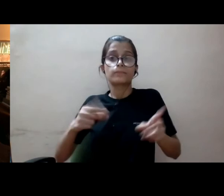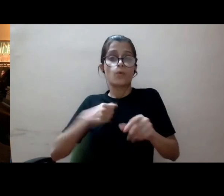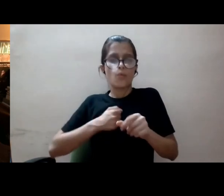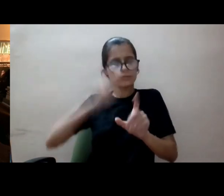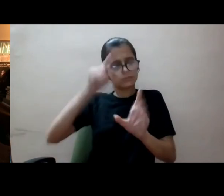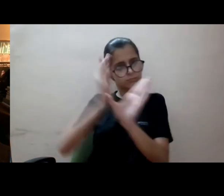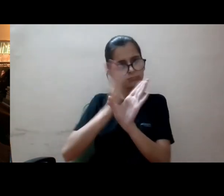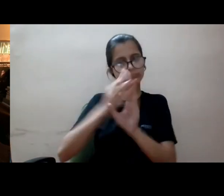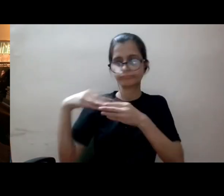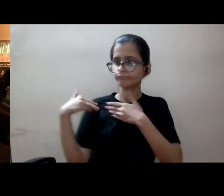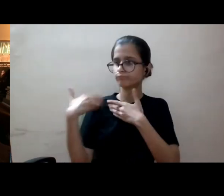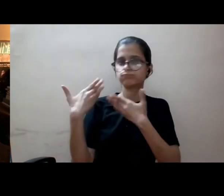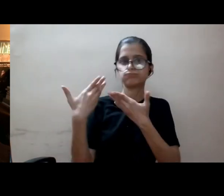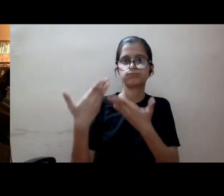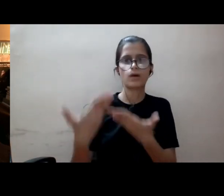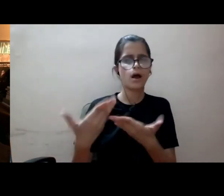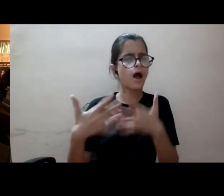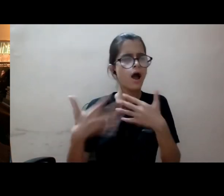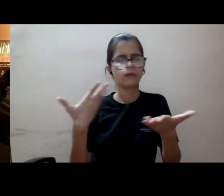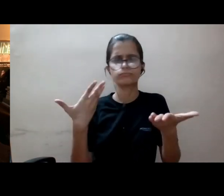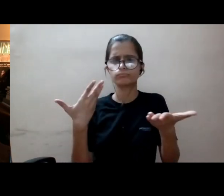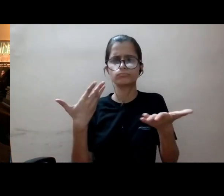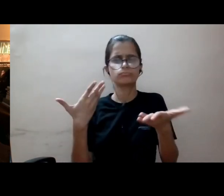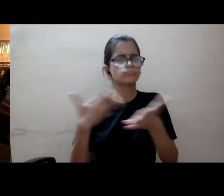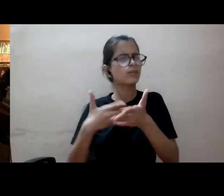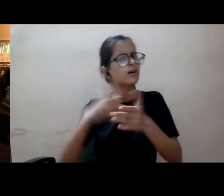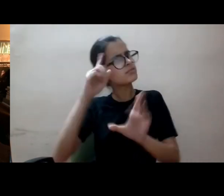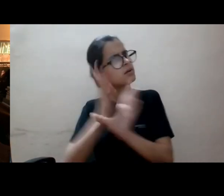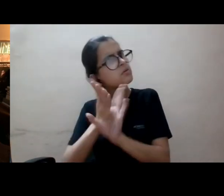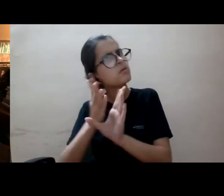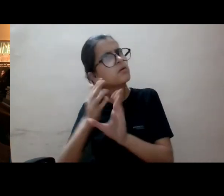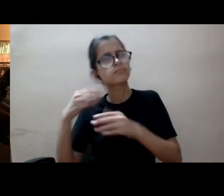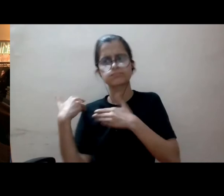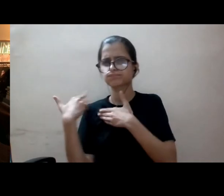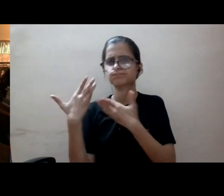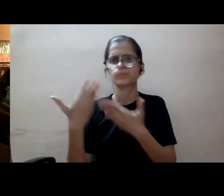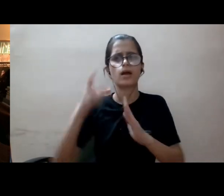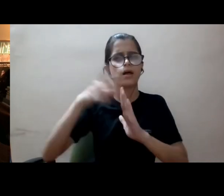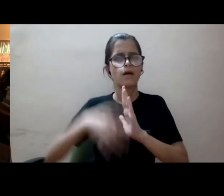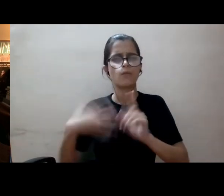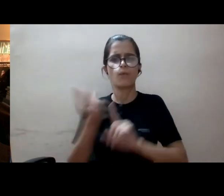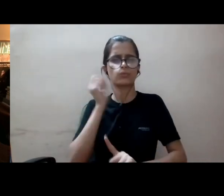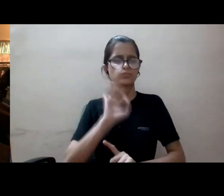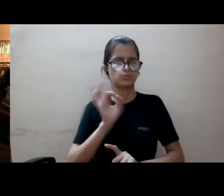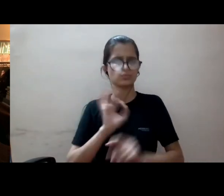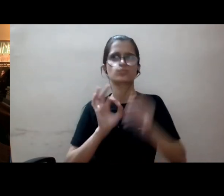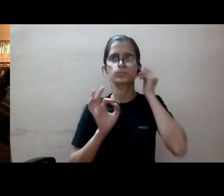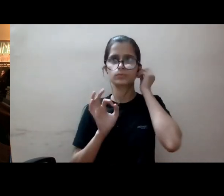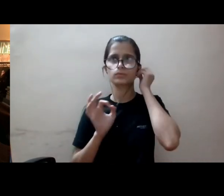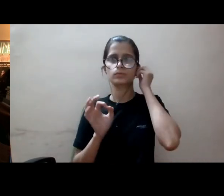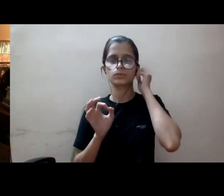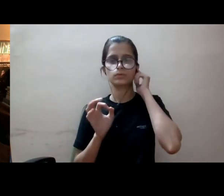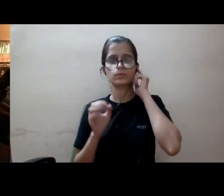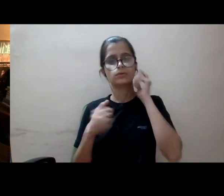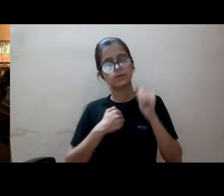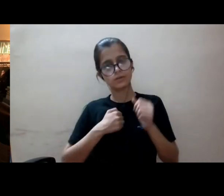journey, I haven't found in any fiction our psychological journey in detail, so to speak. So, sir,